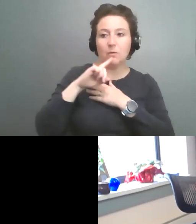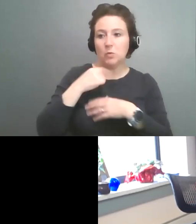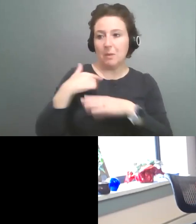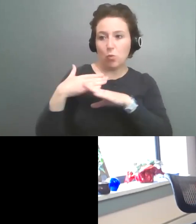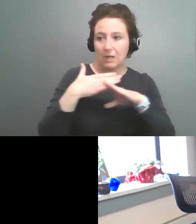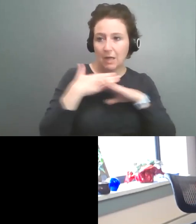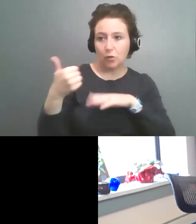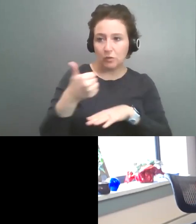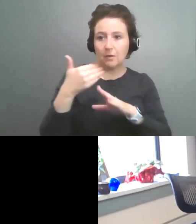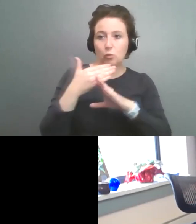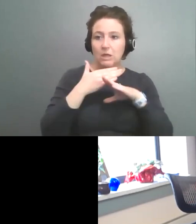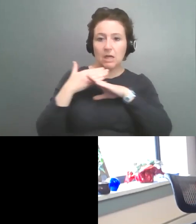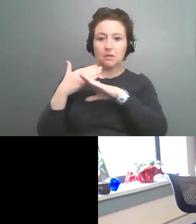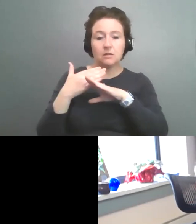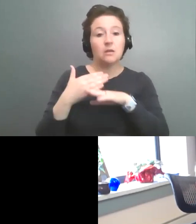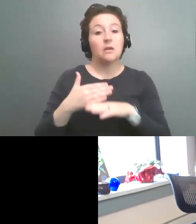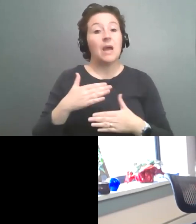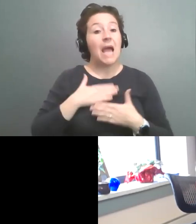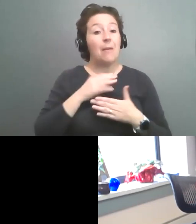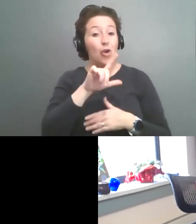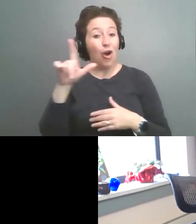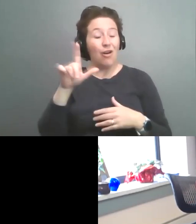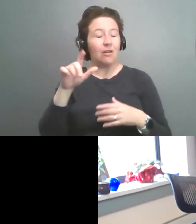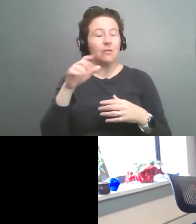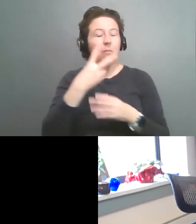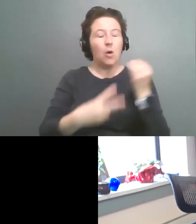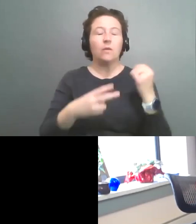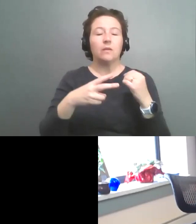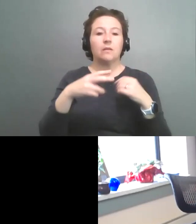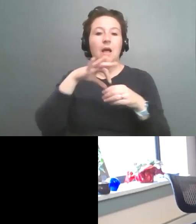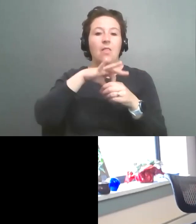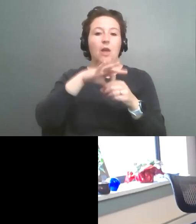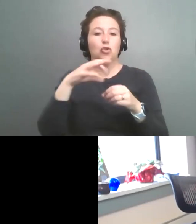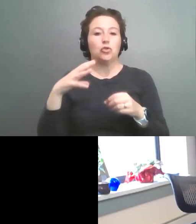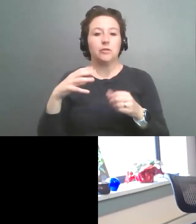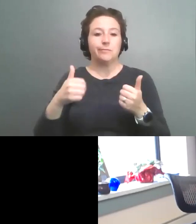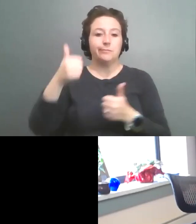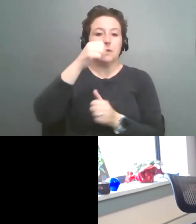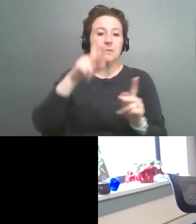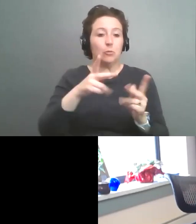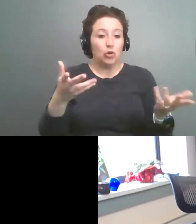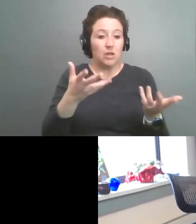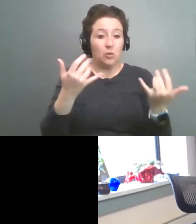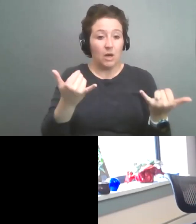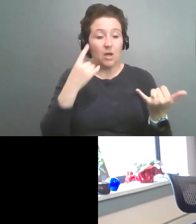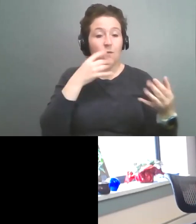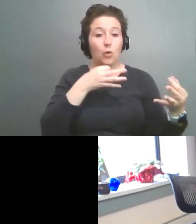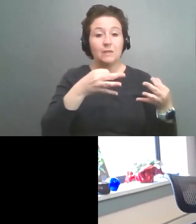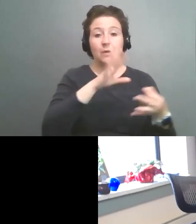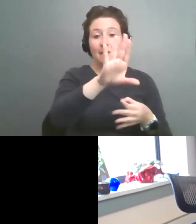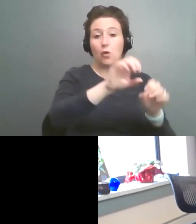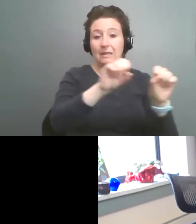officials. We're happy to have both of our local election officials on the call to describe the systems that are in